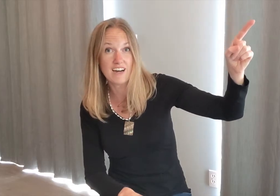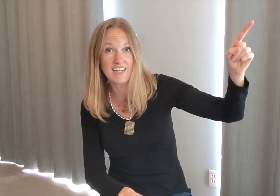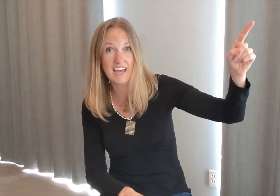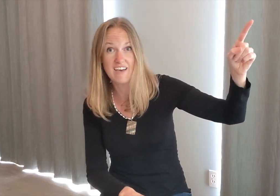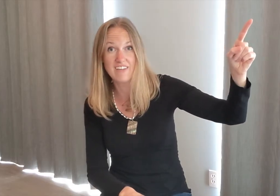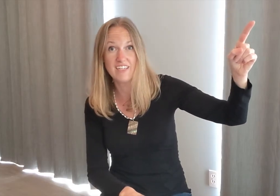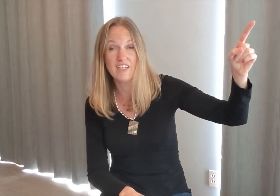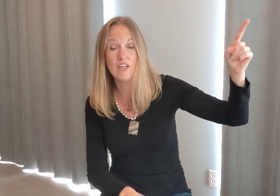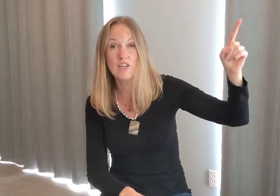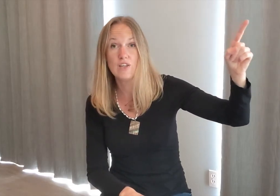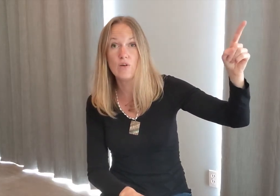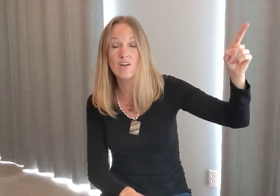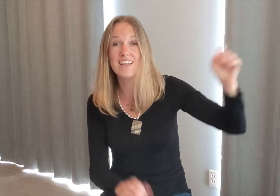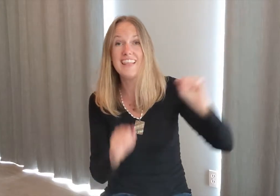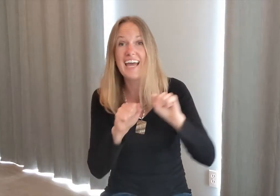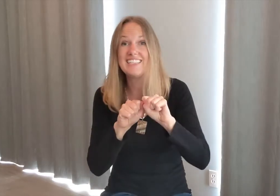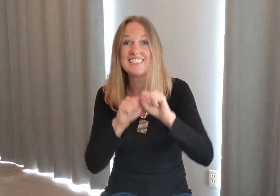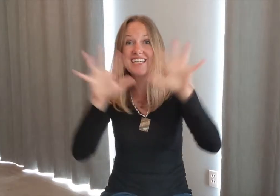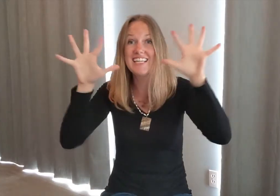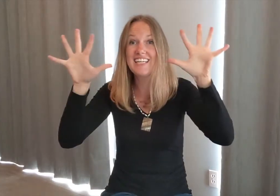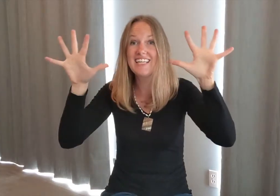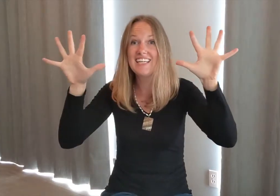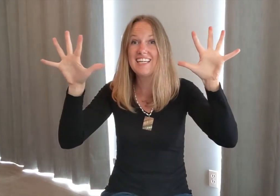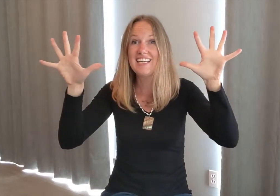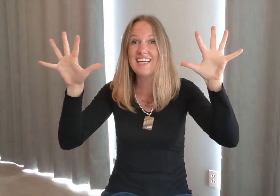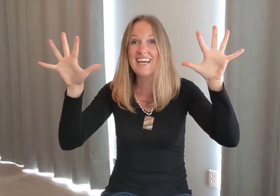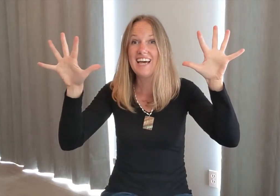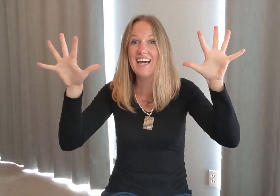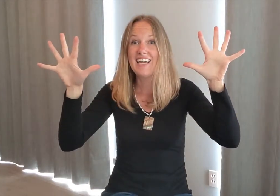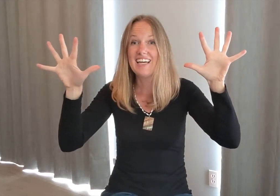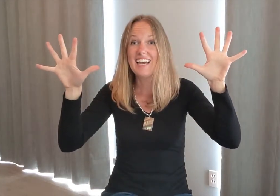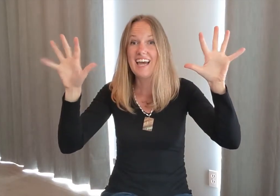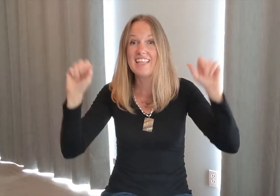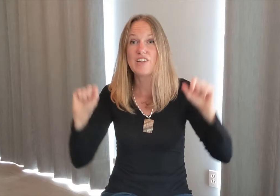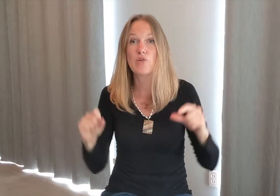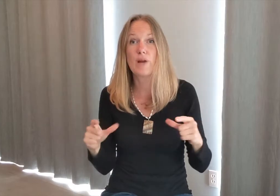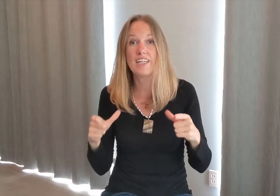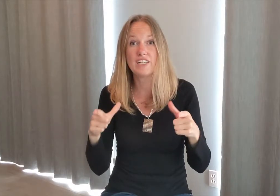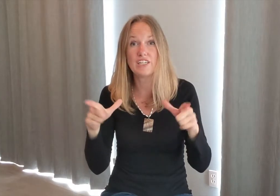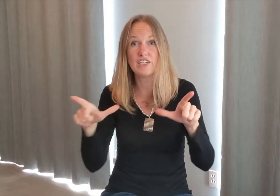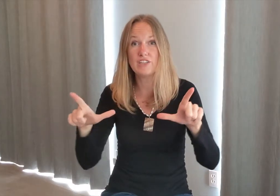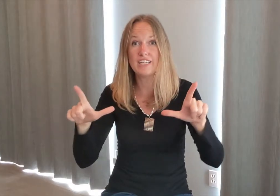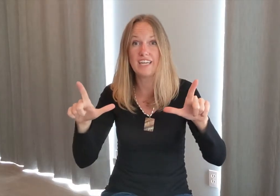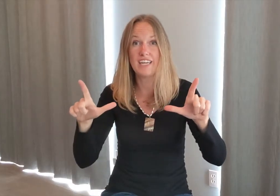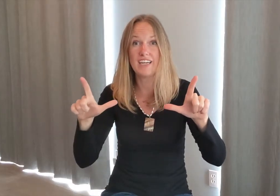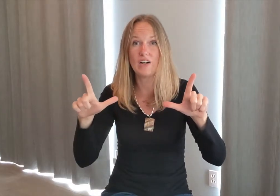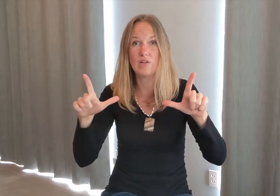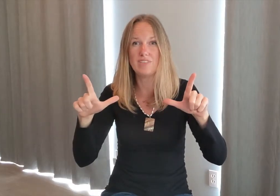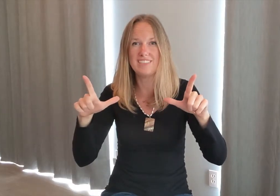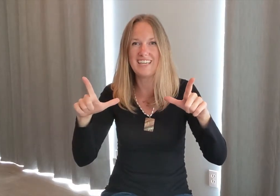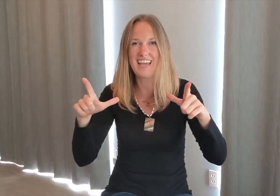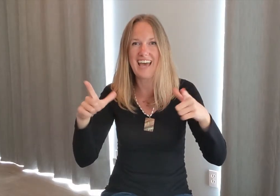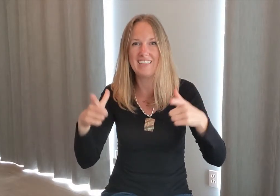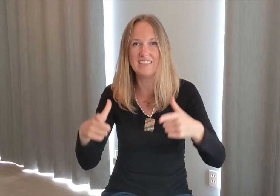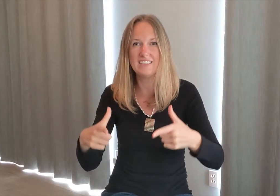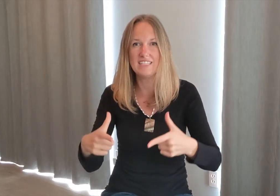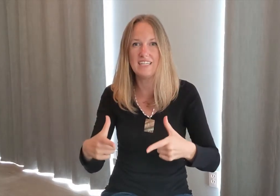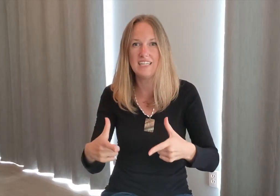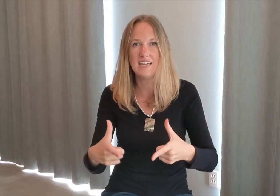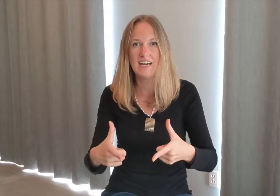in heaven, your light. And then greater, you take almost like L's, and